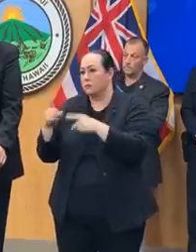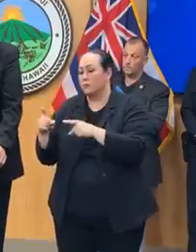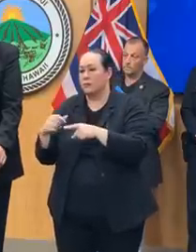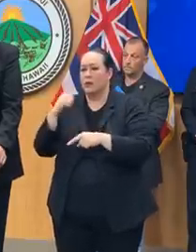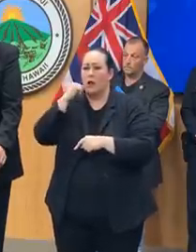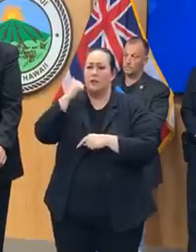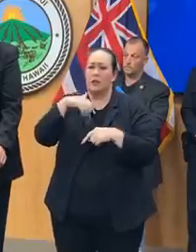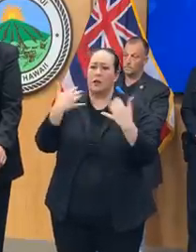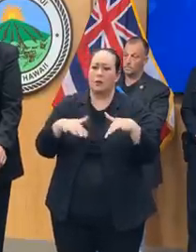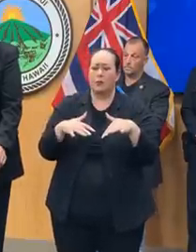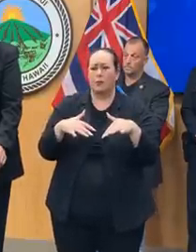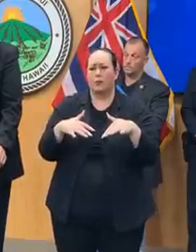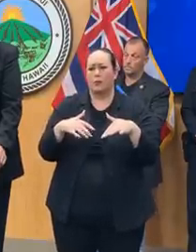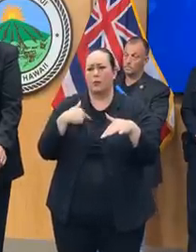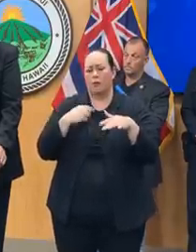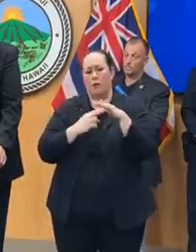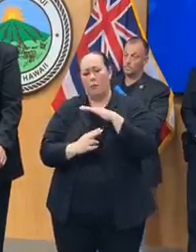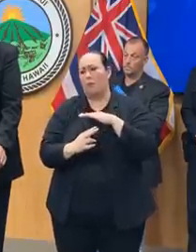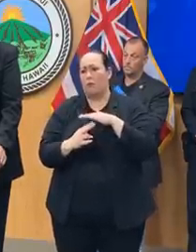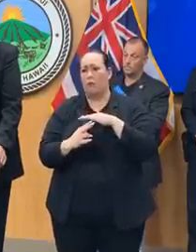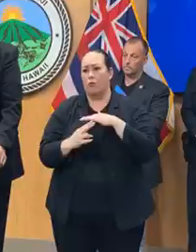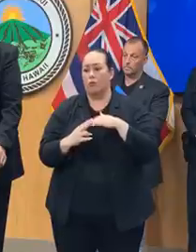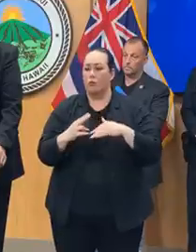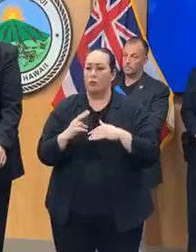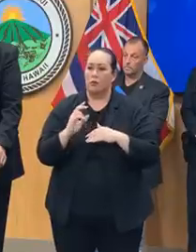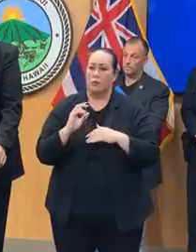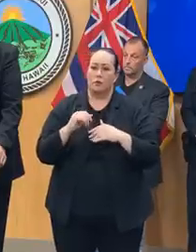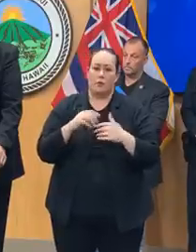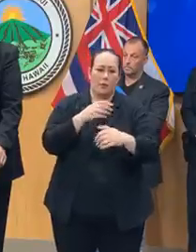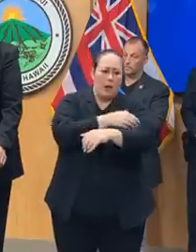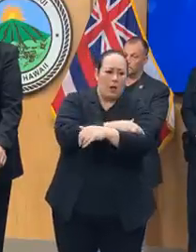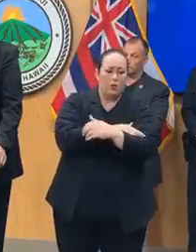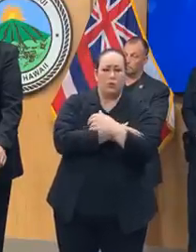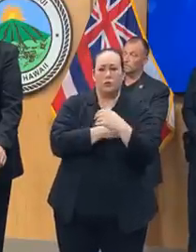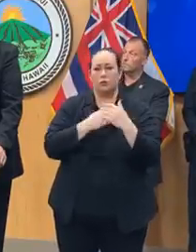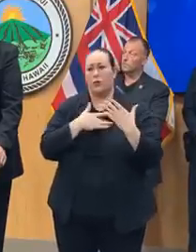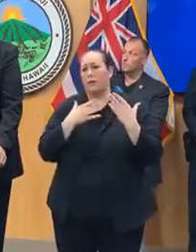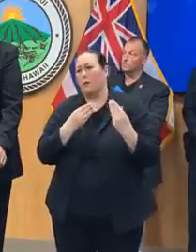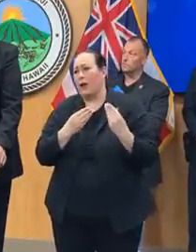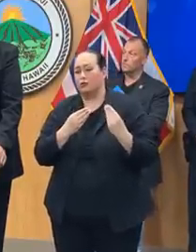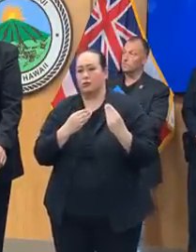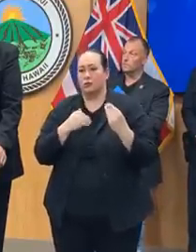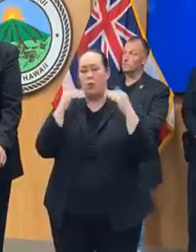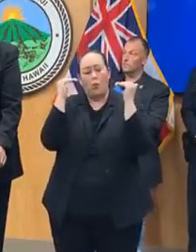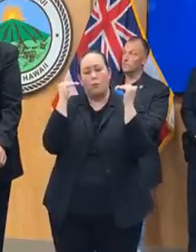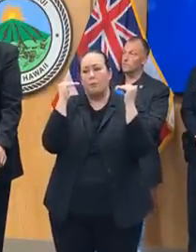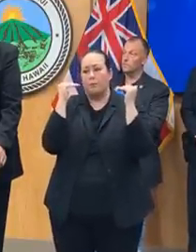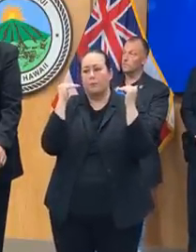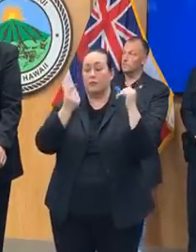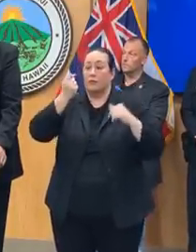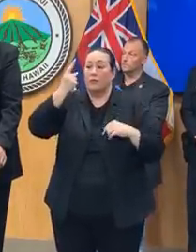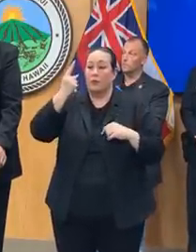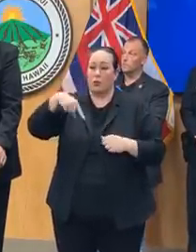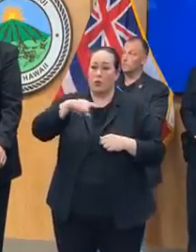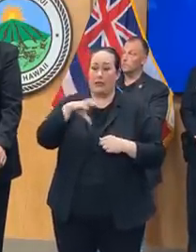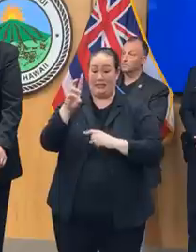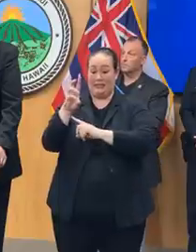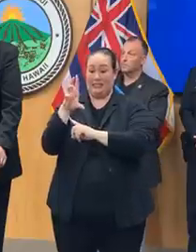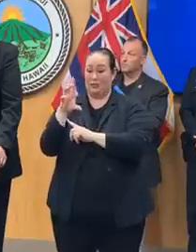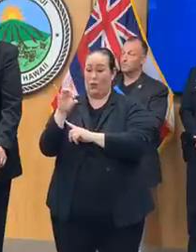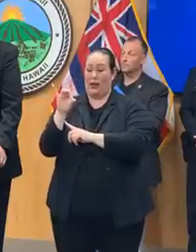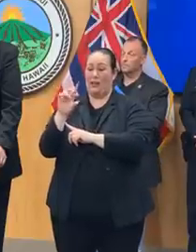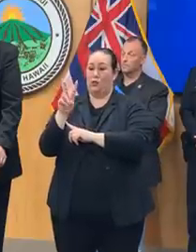humbled and reminded of the power of compassion and hope. For example, we've had 682